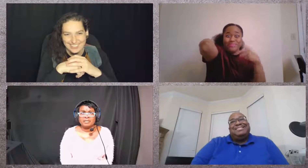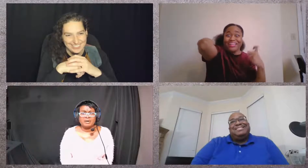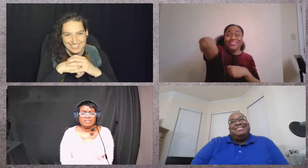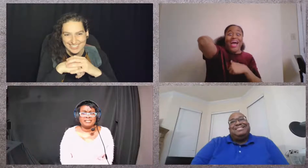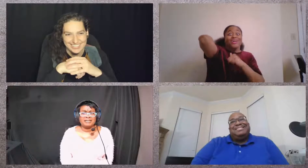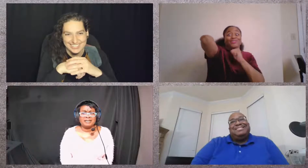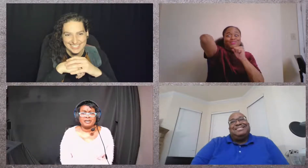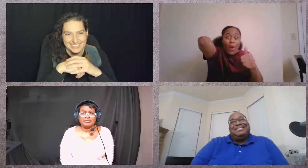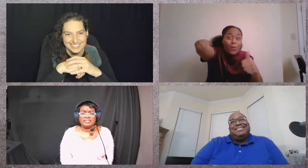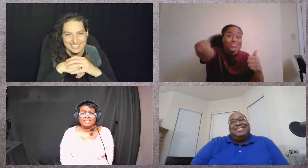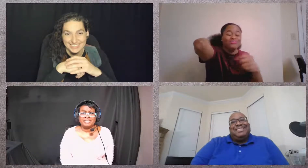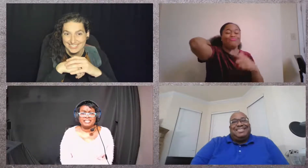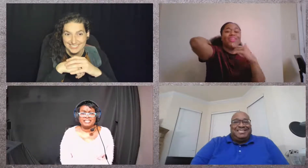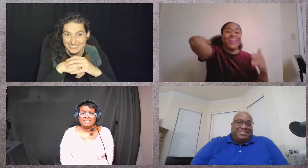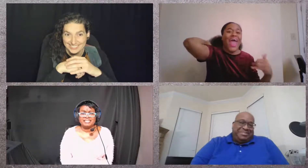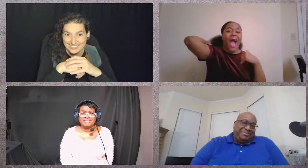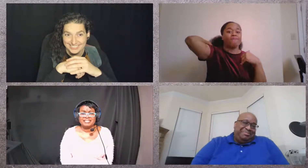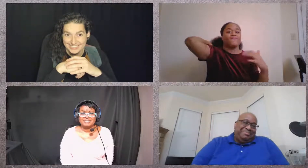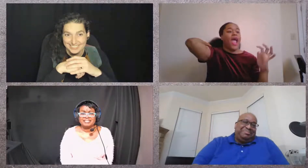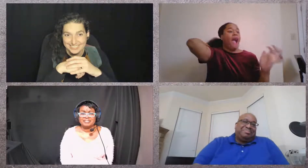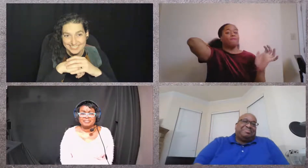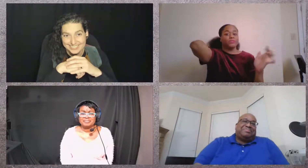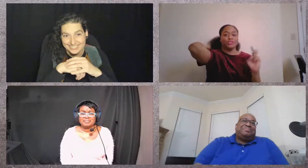And I'm like, no, it's not enough.